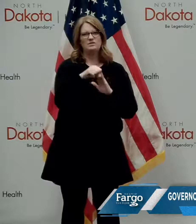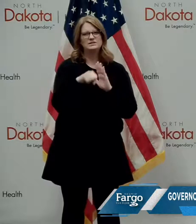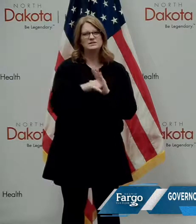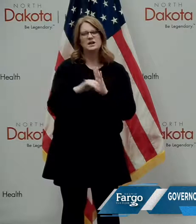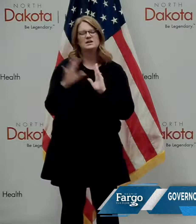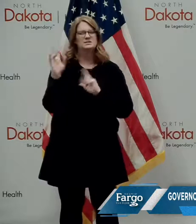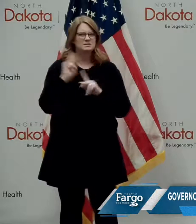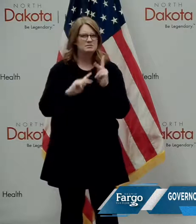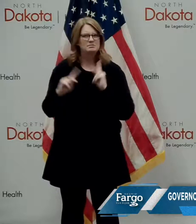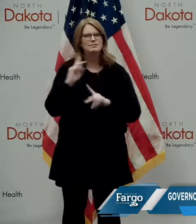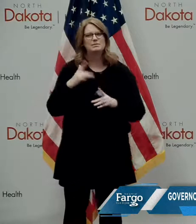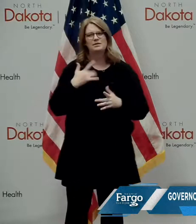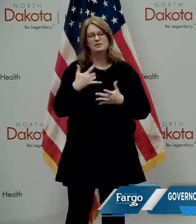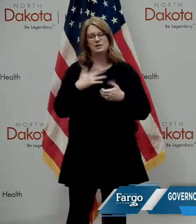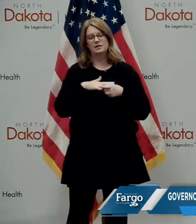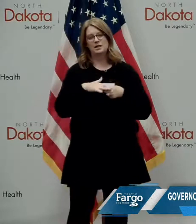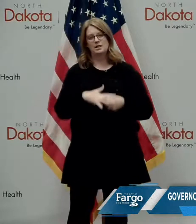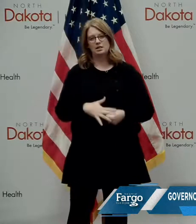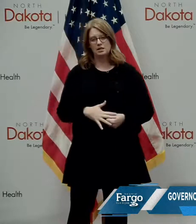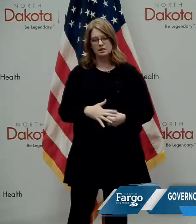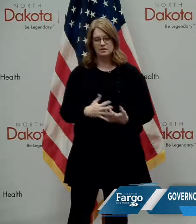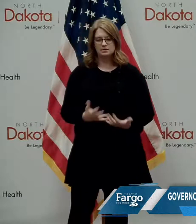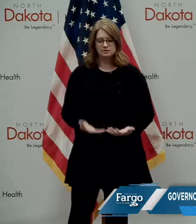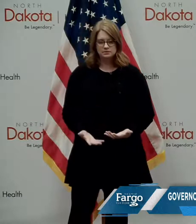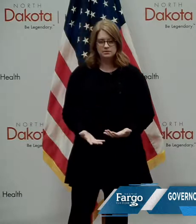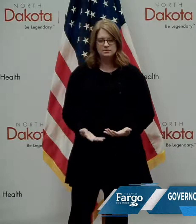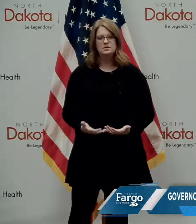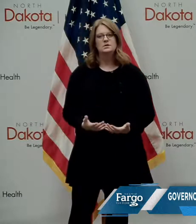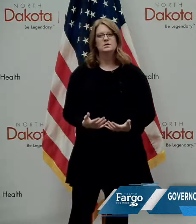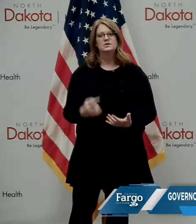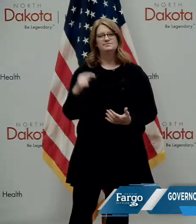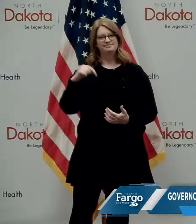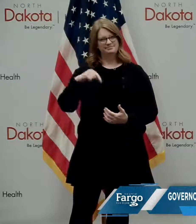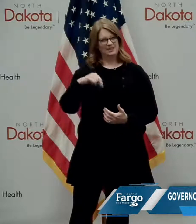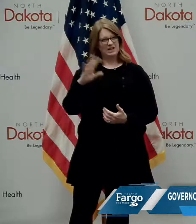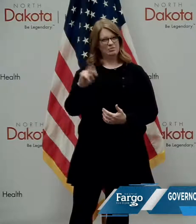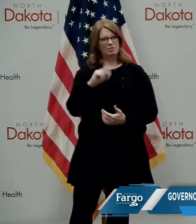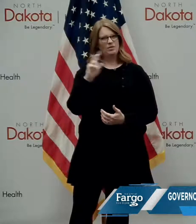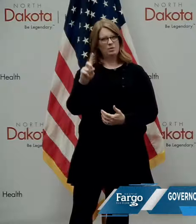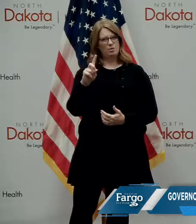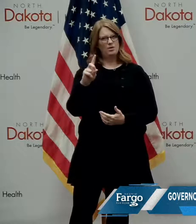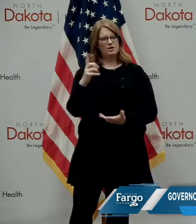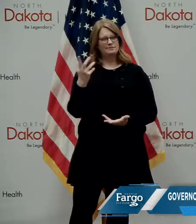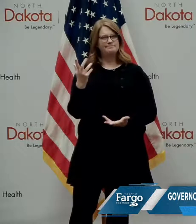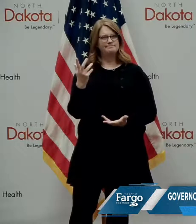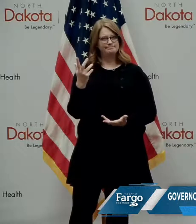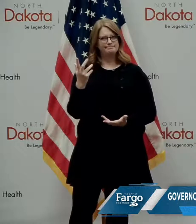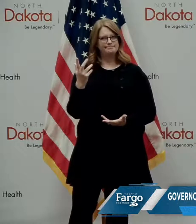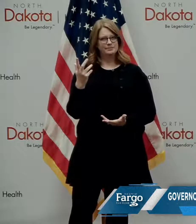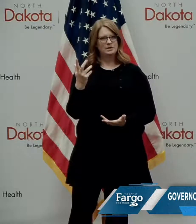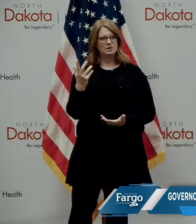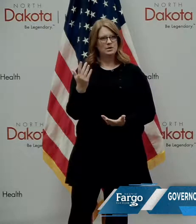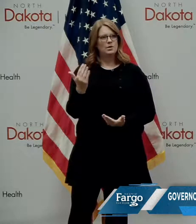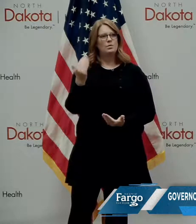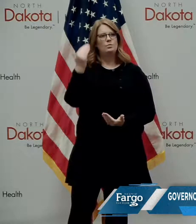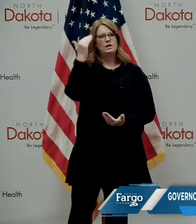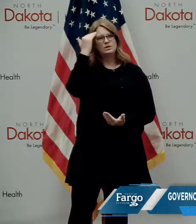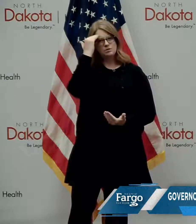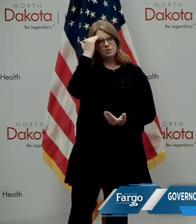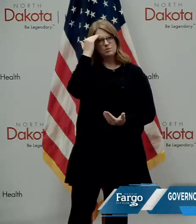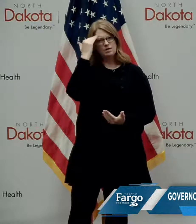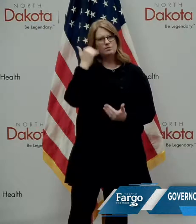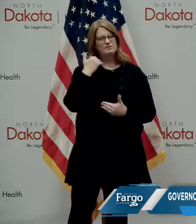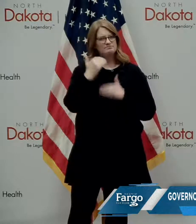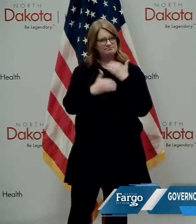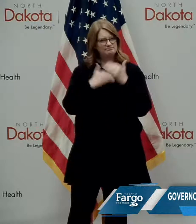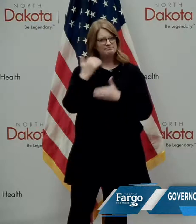our nation. And I think that here in North Dakota, there's a time here where we know that when we've been through challenging